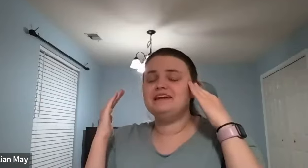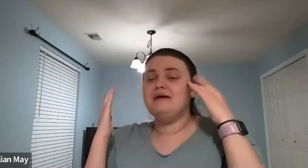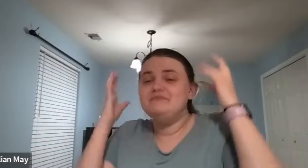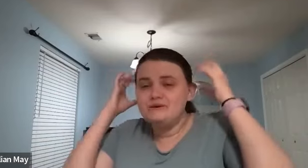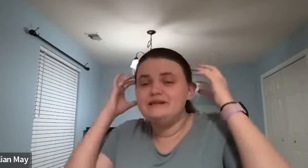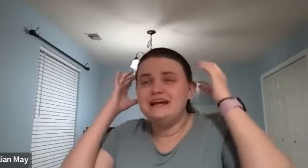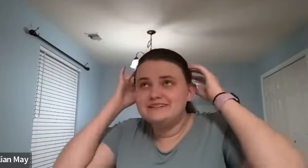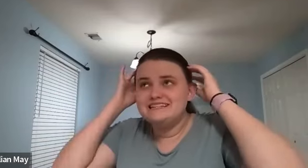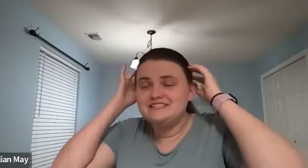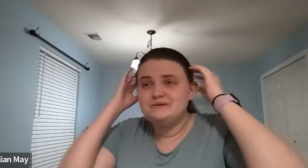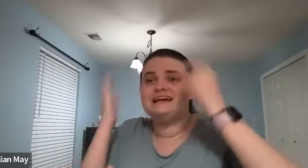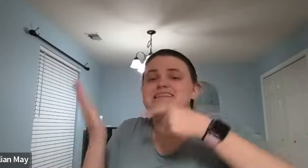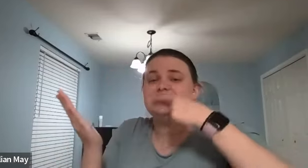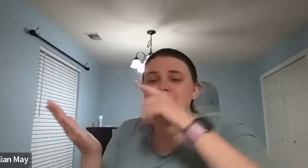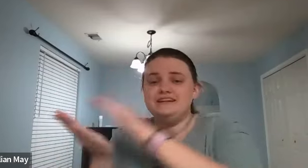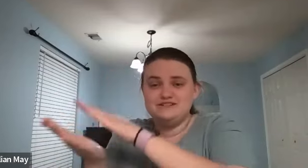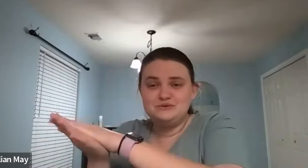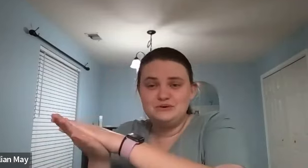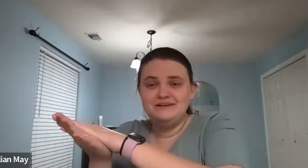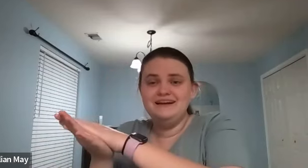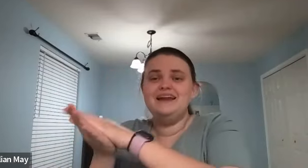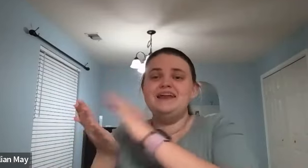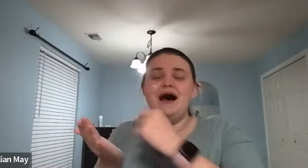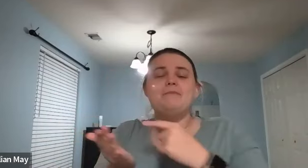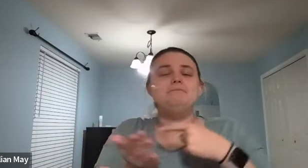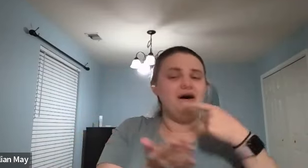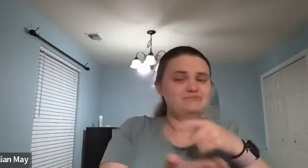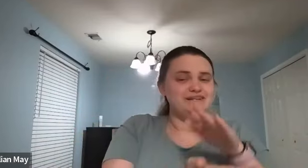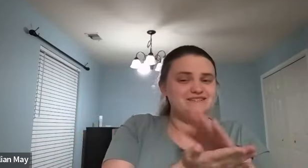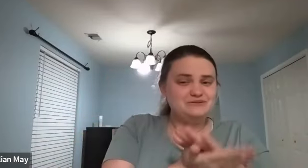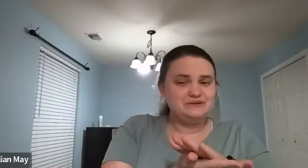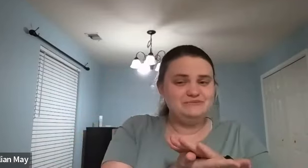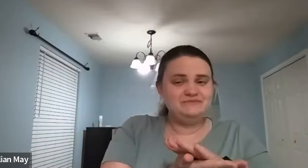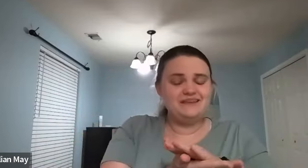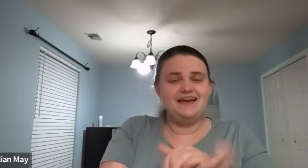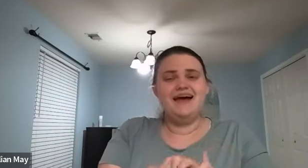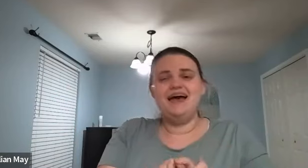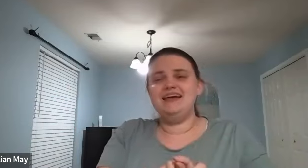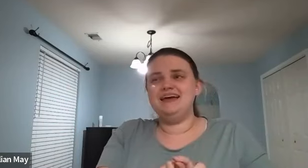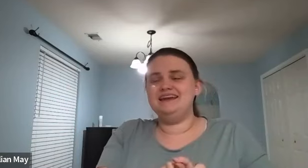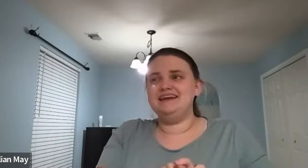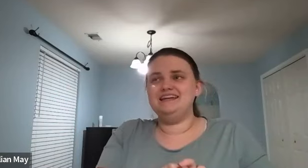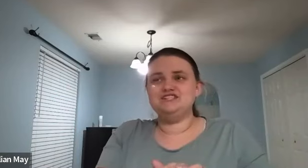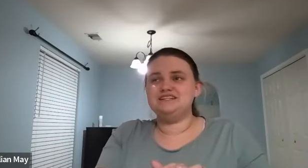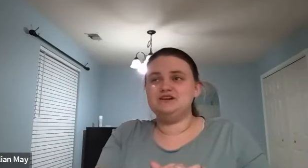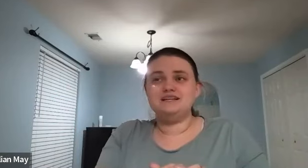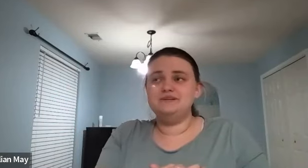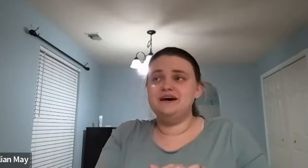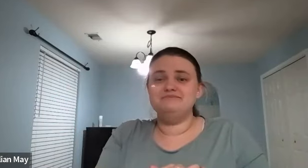it, I'm listening to it as hearing school, not public school. And it cracks me up